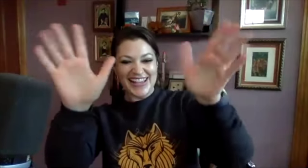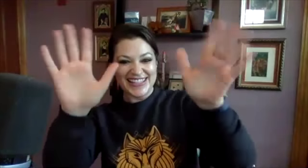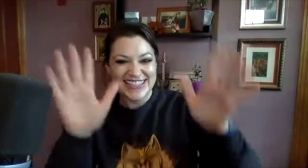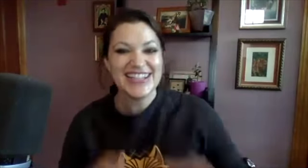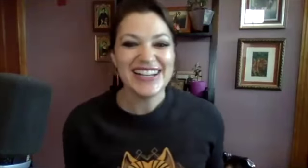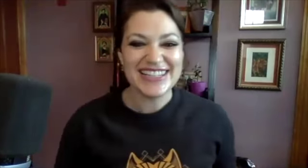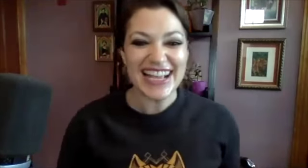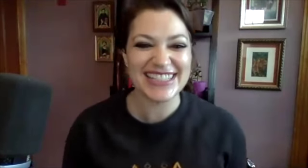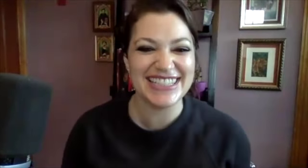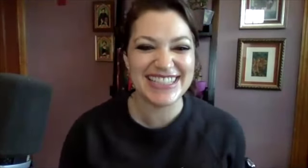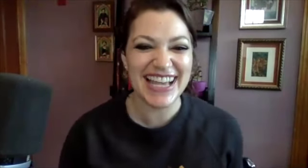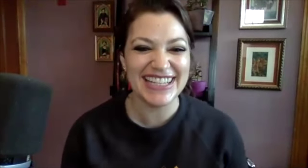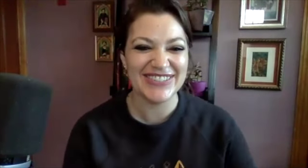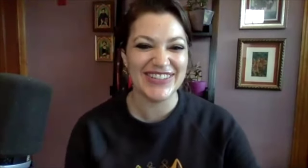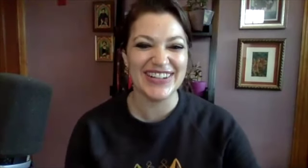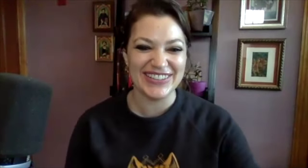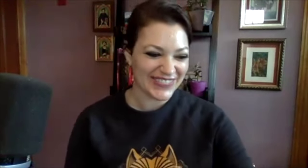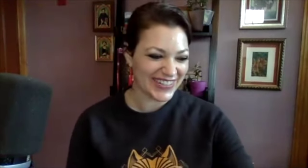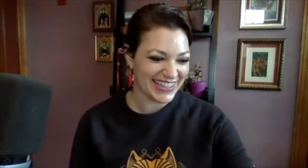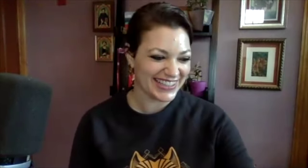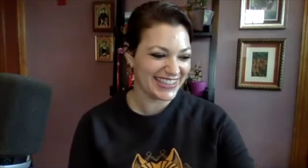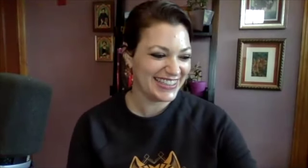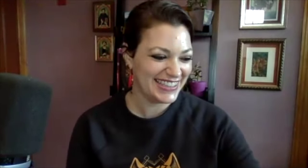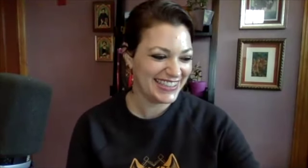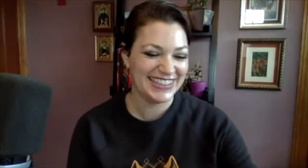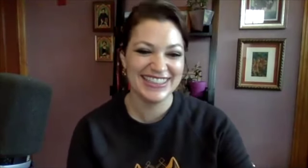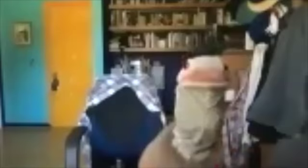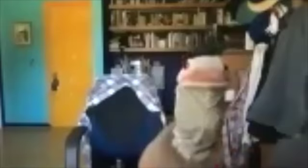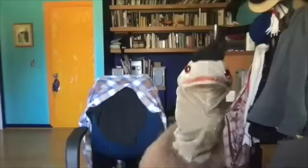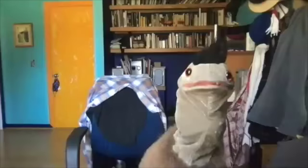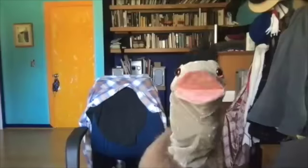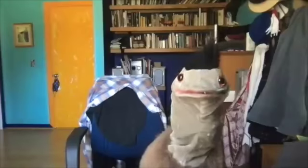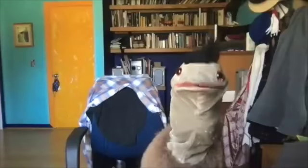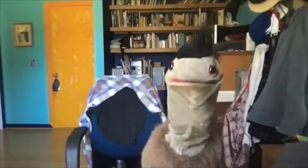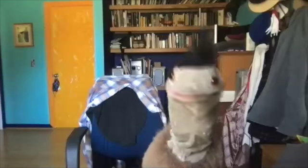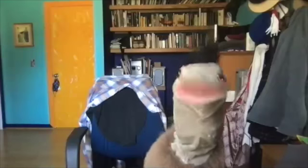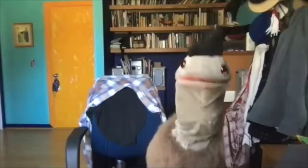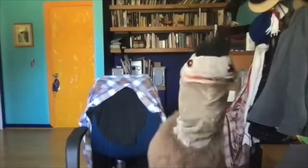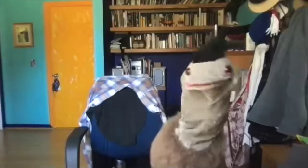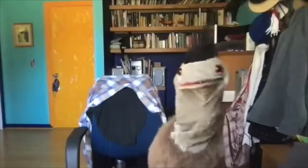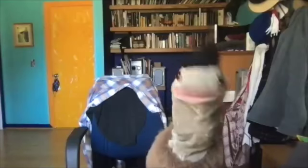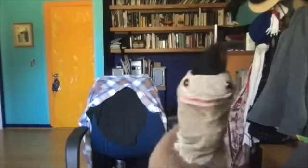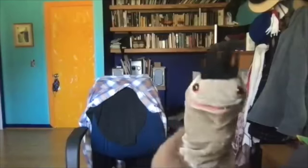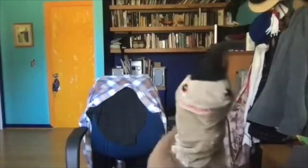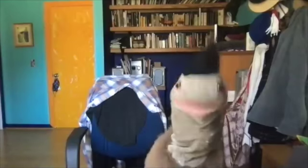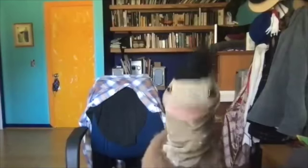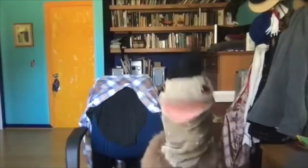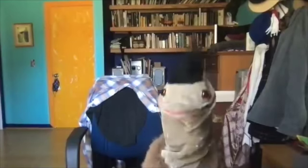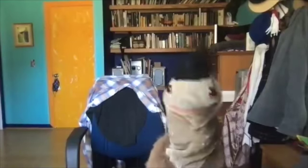applause. Nicely done, everyone. Good work. Wow, friends, I'm so impressed. Take a moment to feel proud of